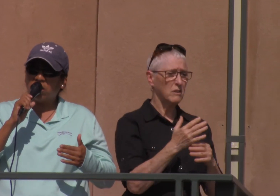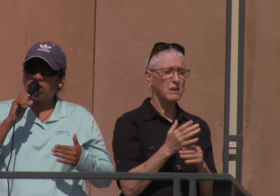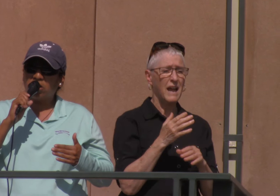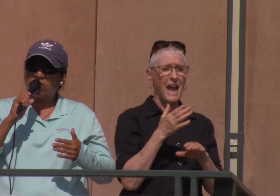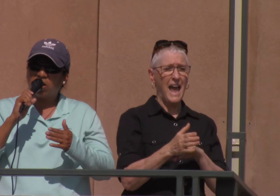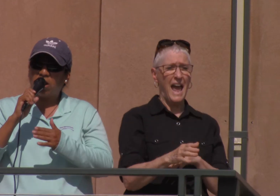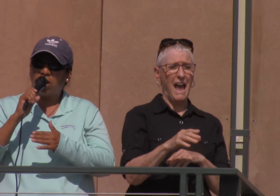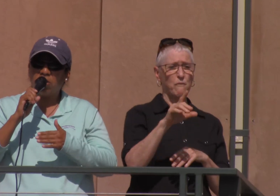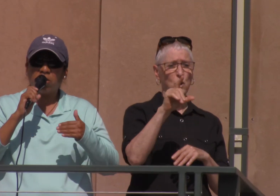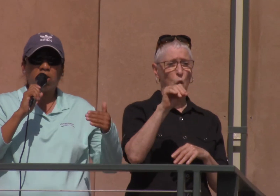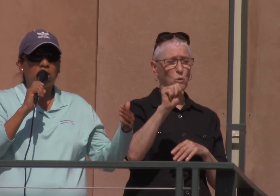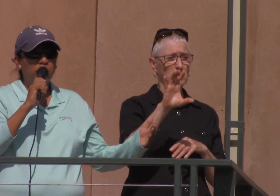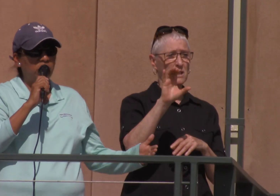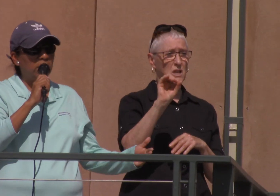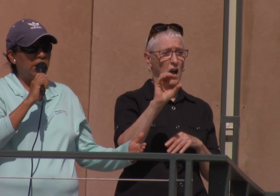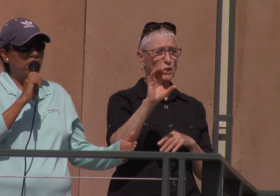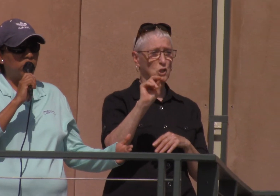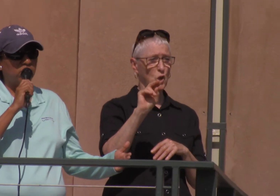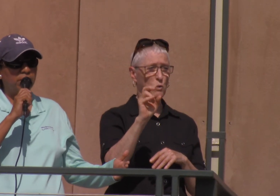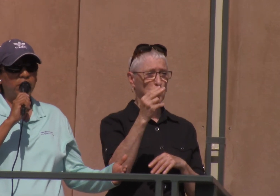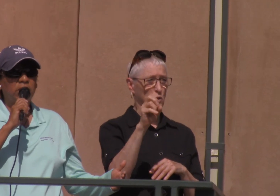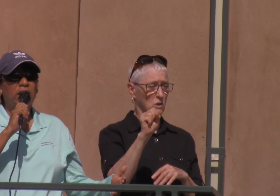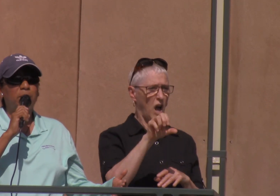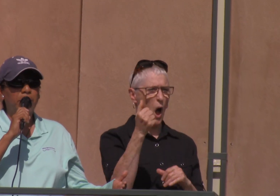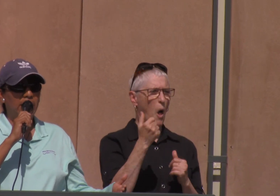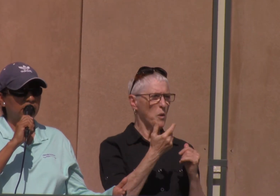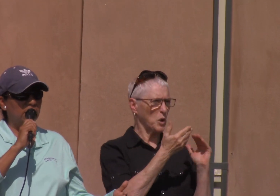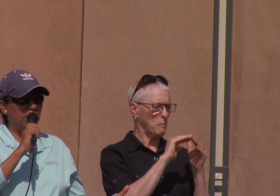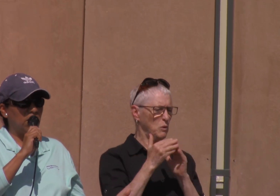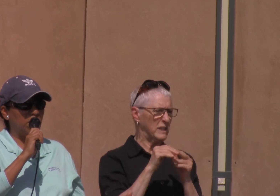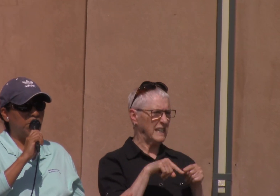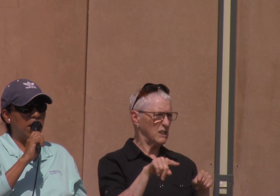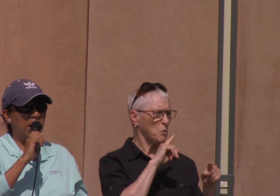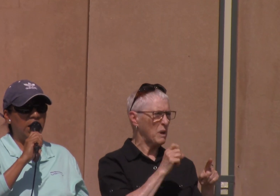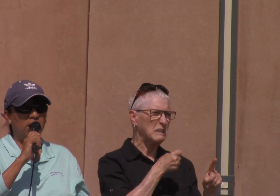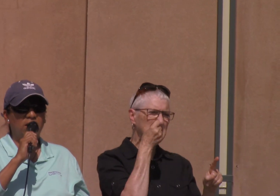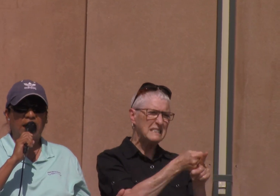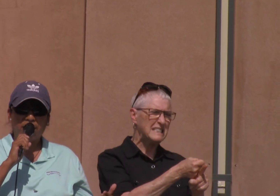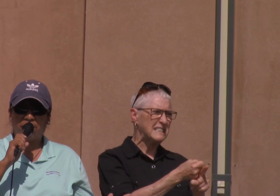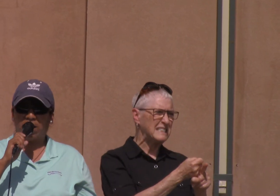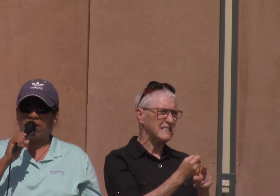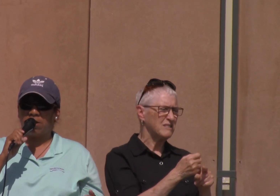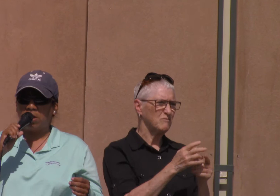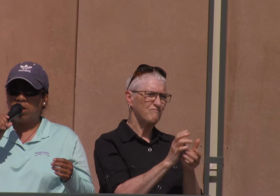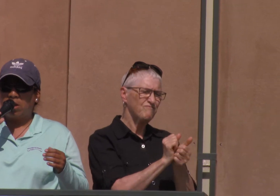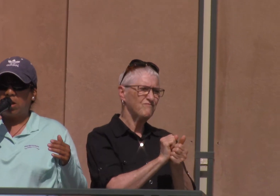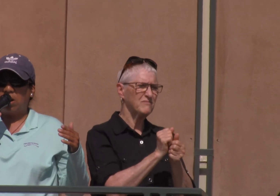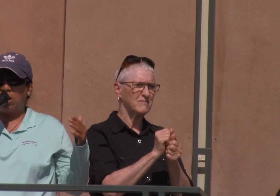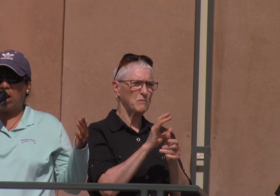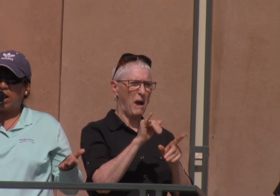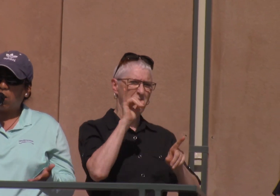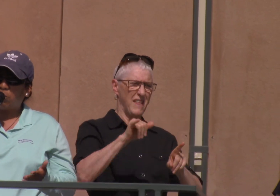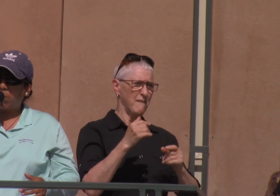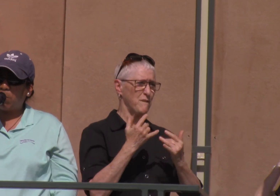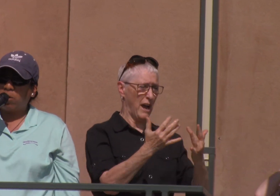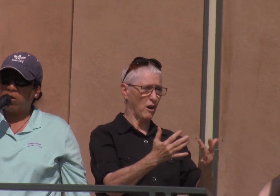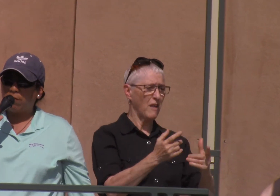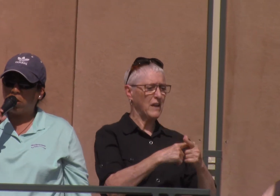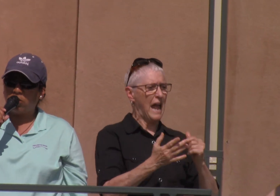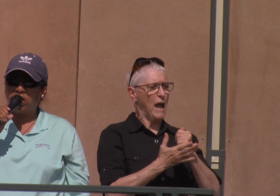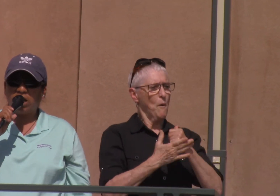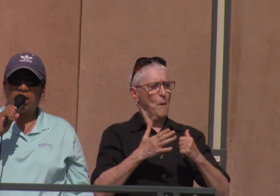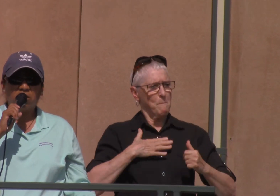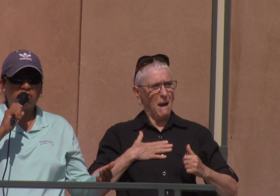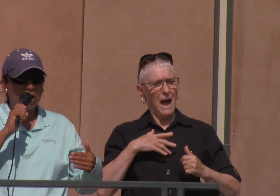Las Conchas, other communities were severely impacted by that fire. I helped my Pueblo